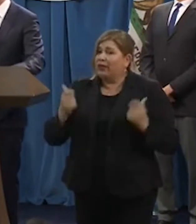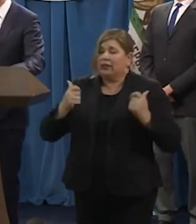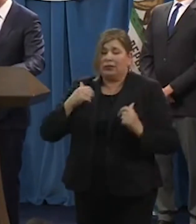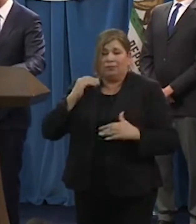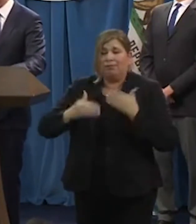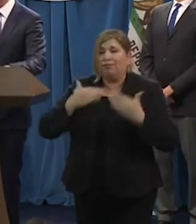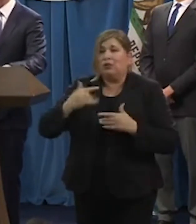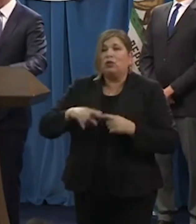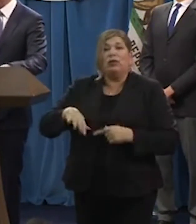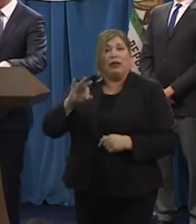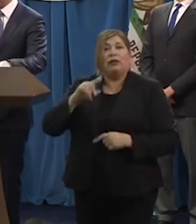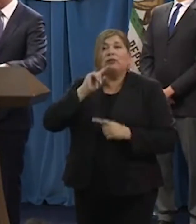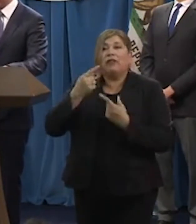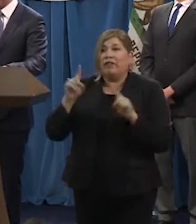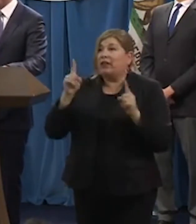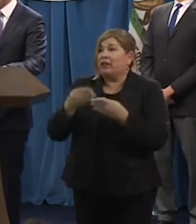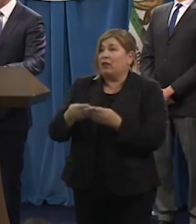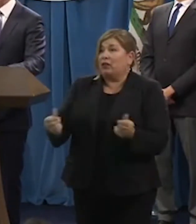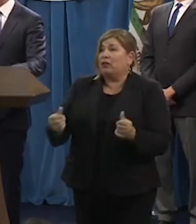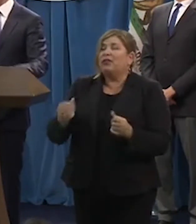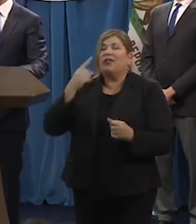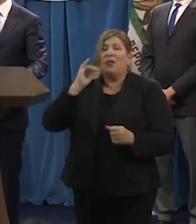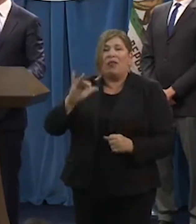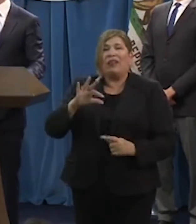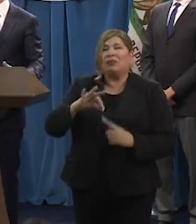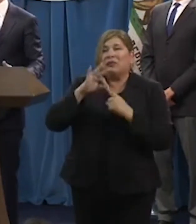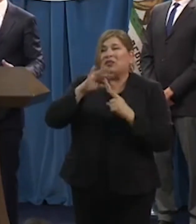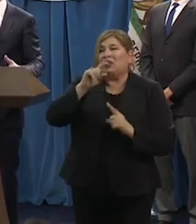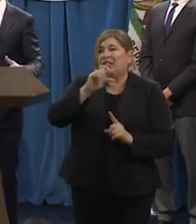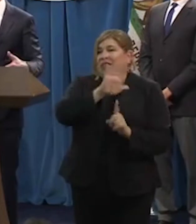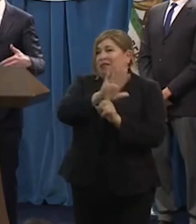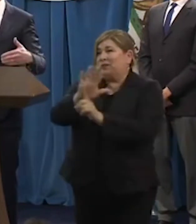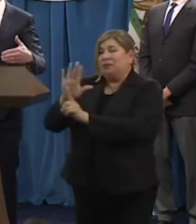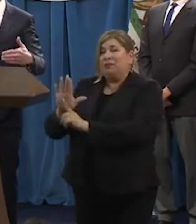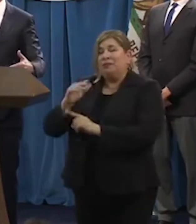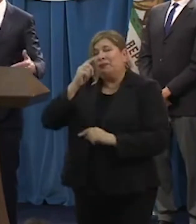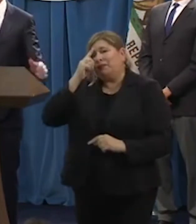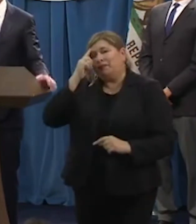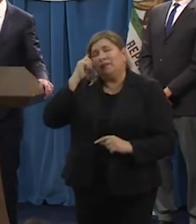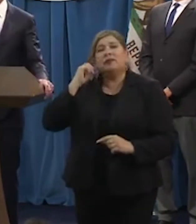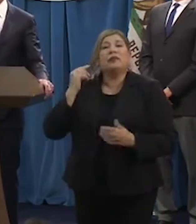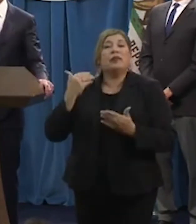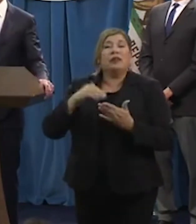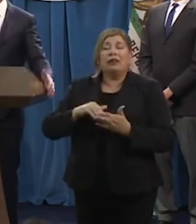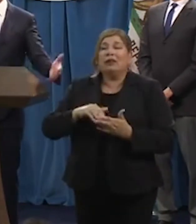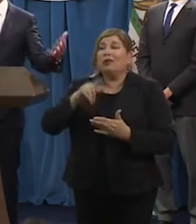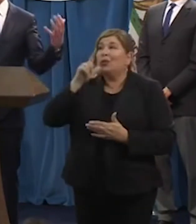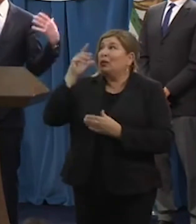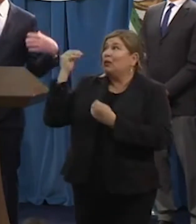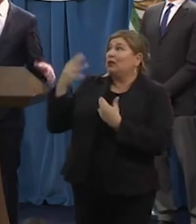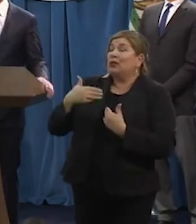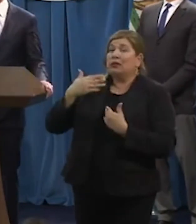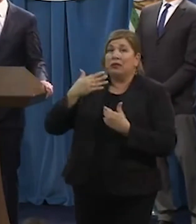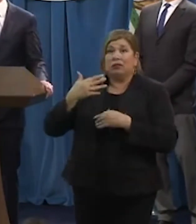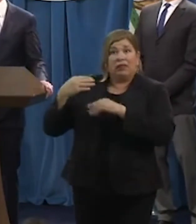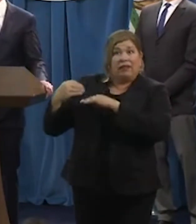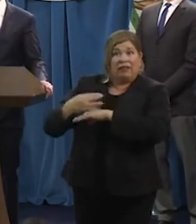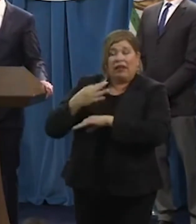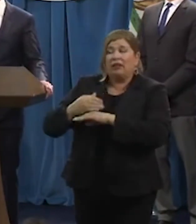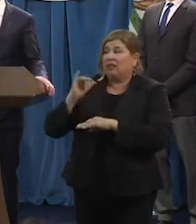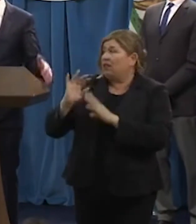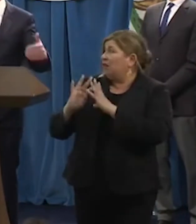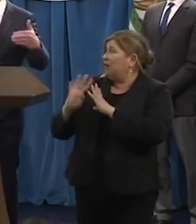towards a resolution in those spaces. And again, this is with the advice and counsel, not only the folks behind